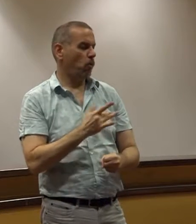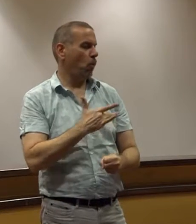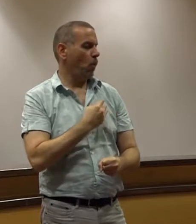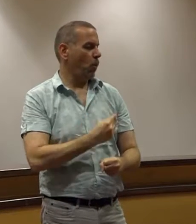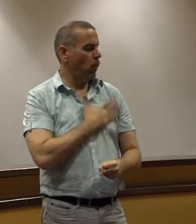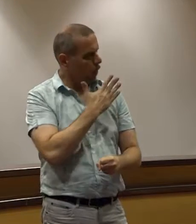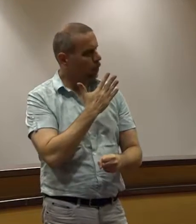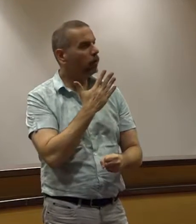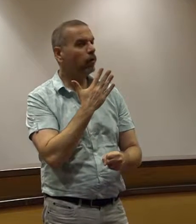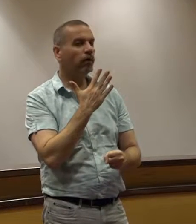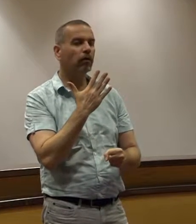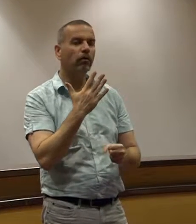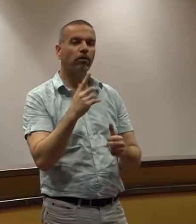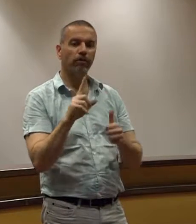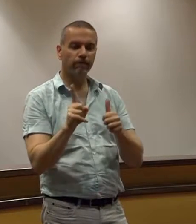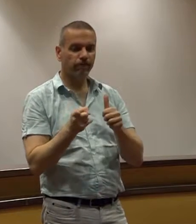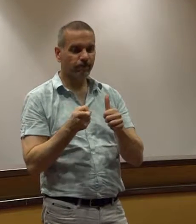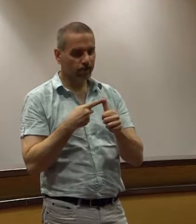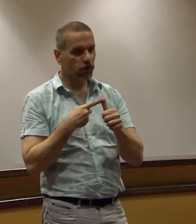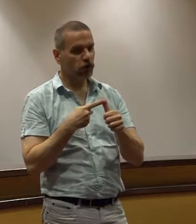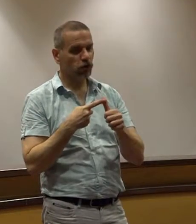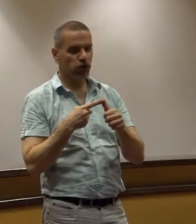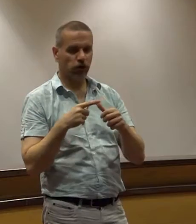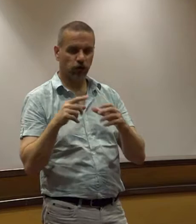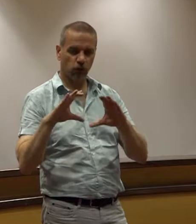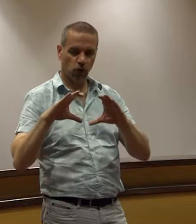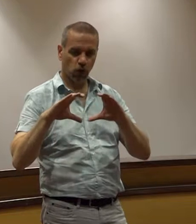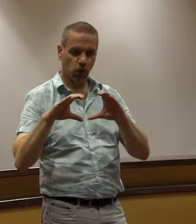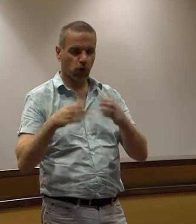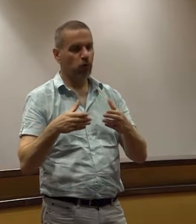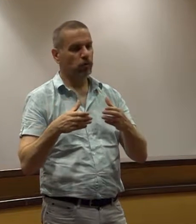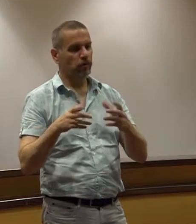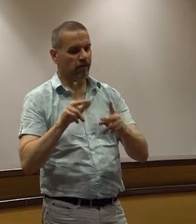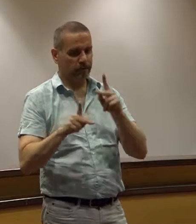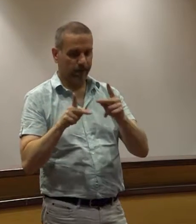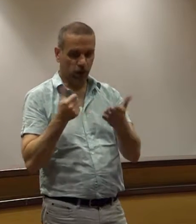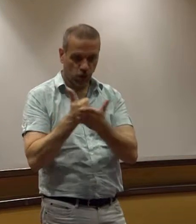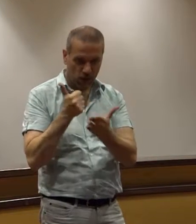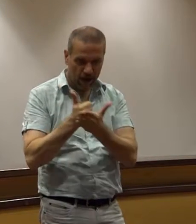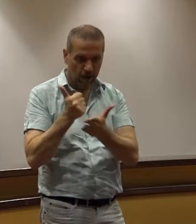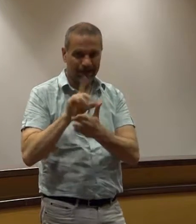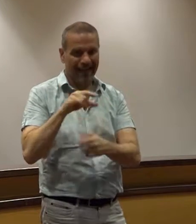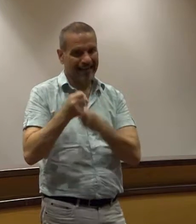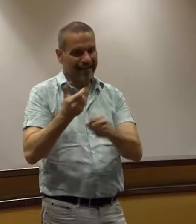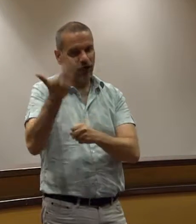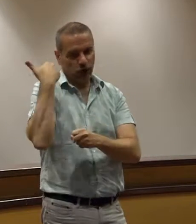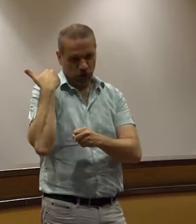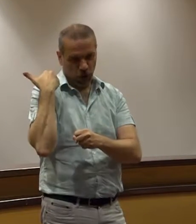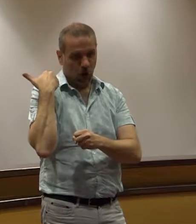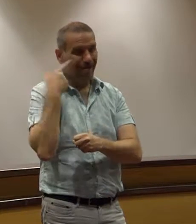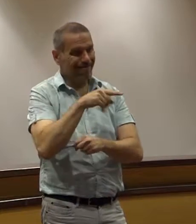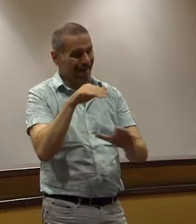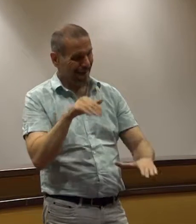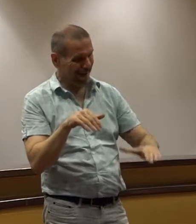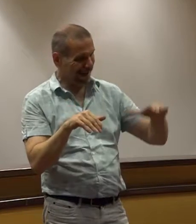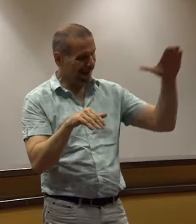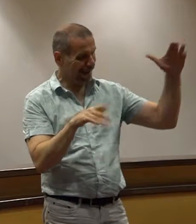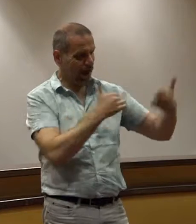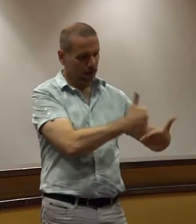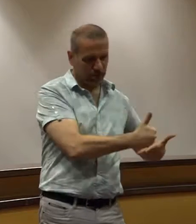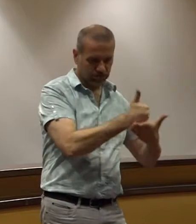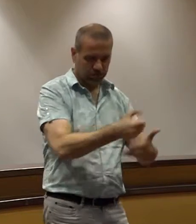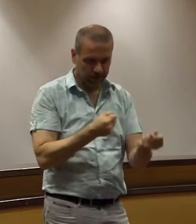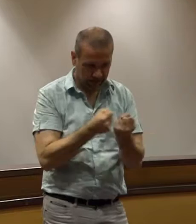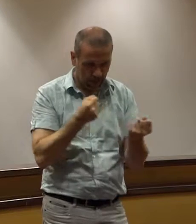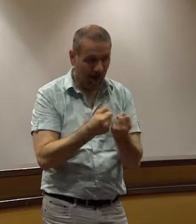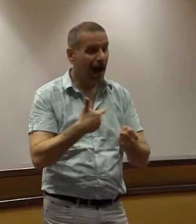the first wave of people that you've helped are now bringing up new generations of Ontarians. I come from an